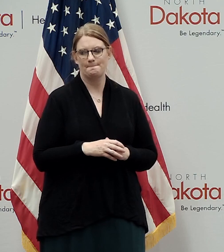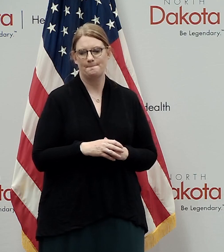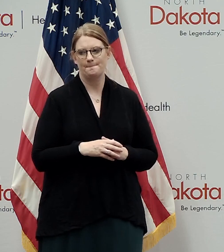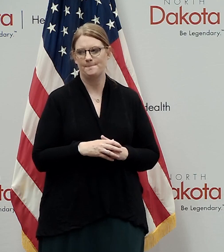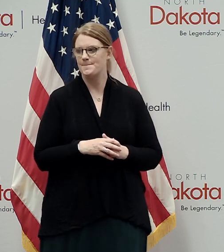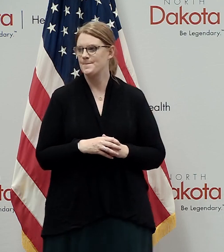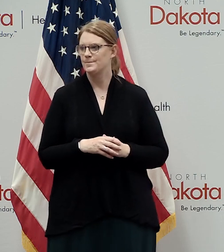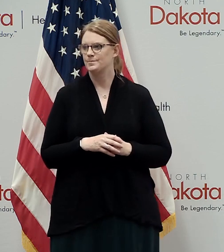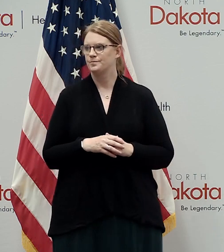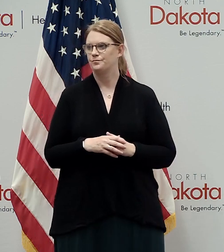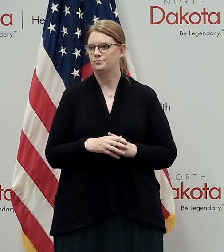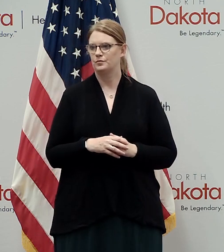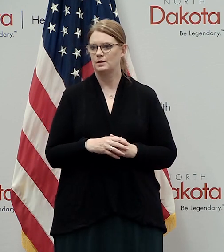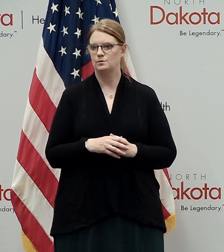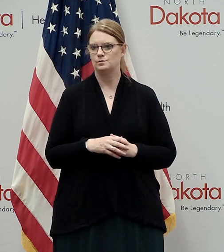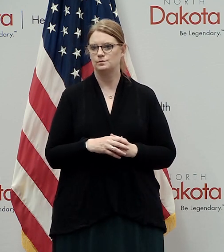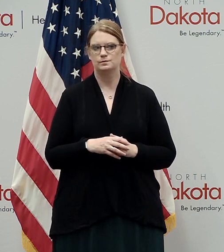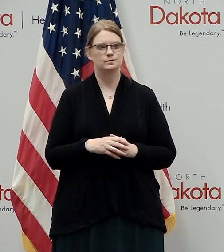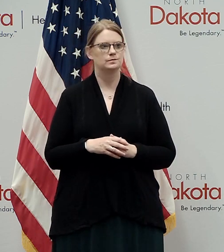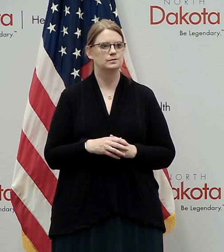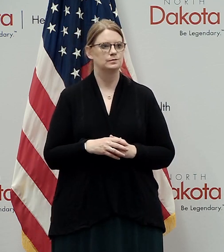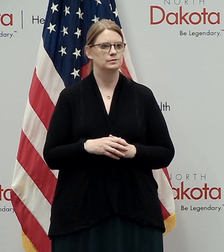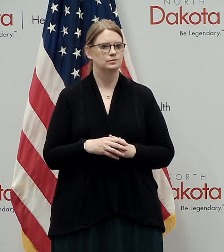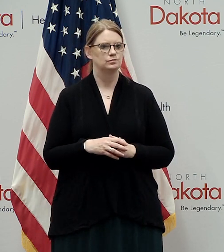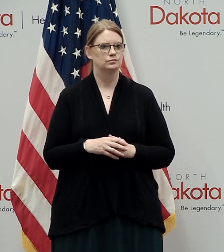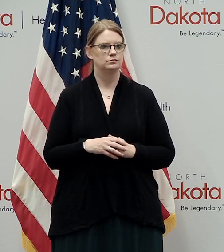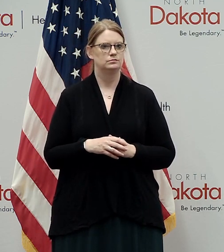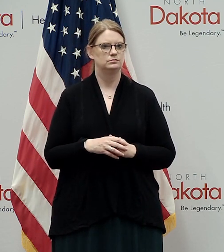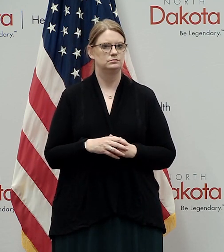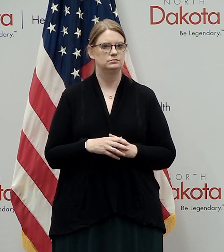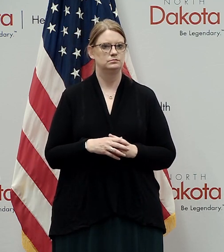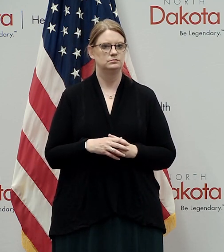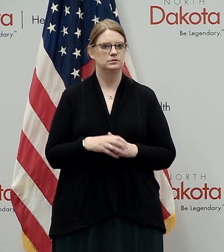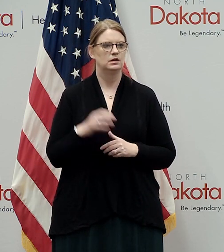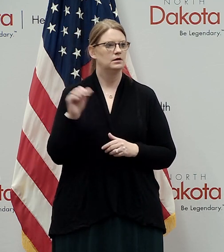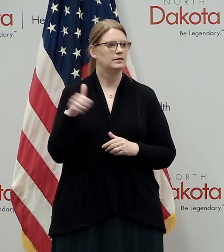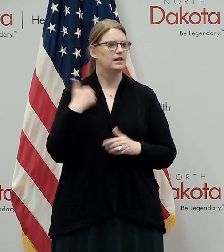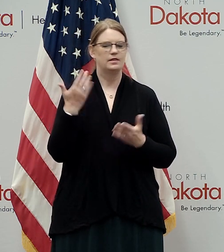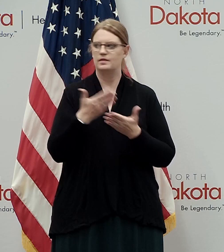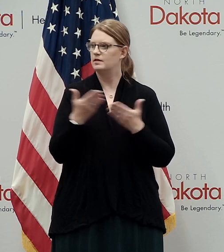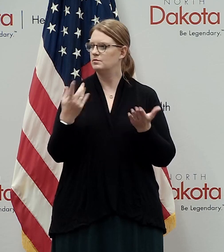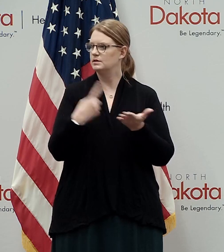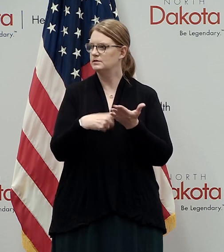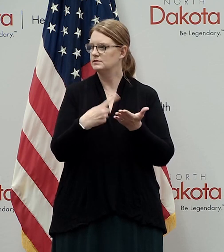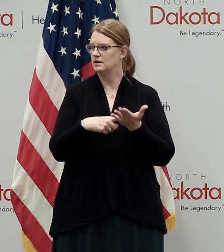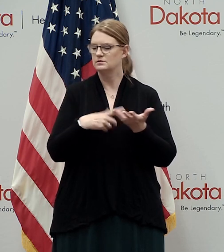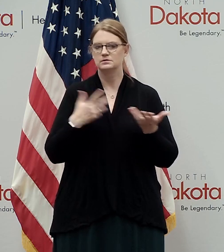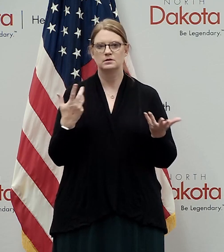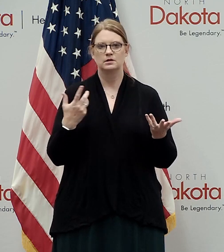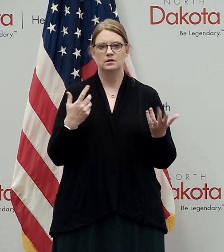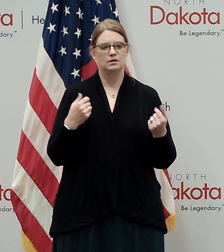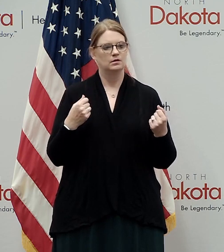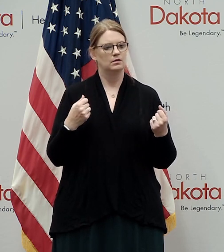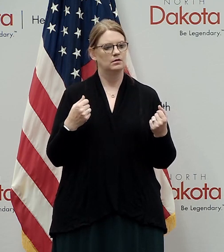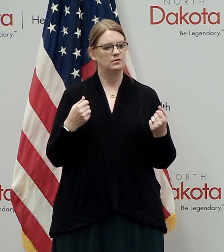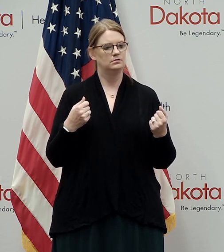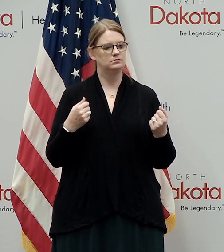One other element that we want to talk about here is